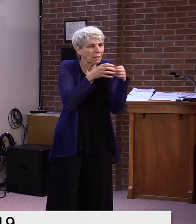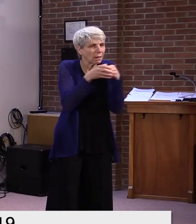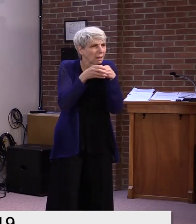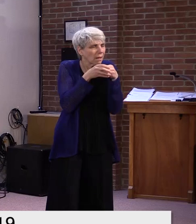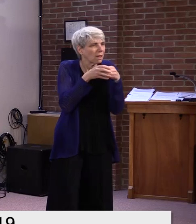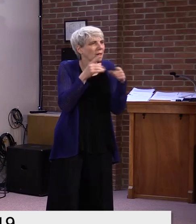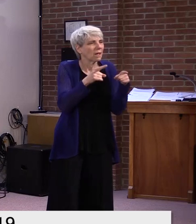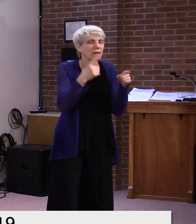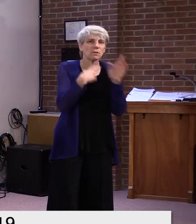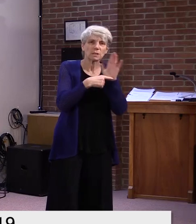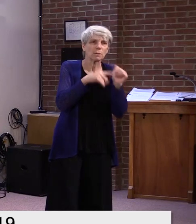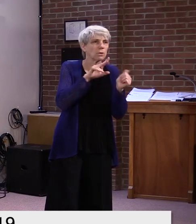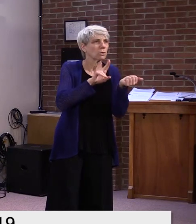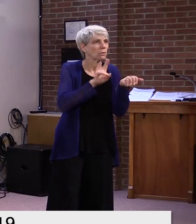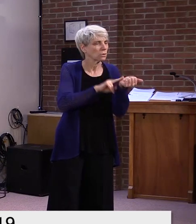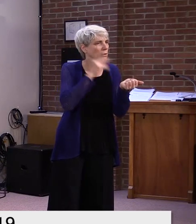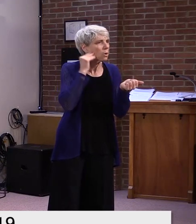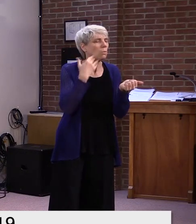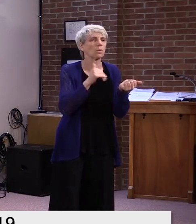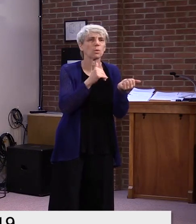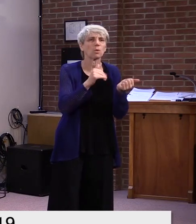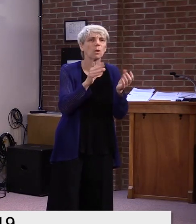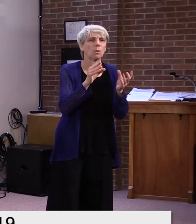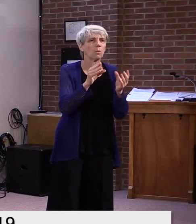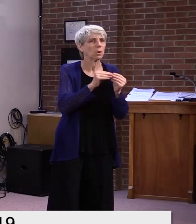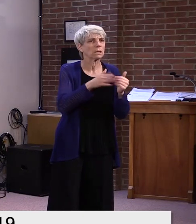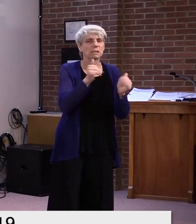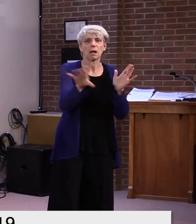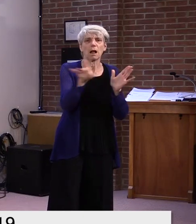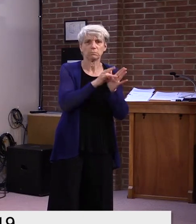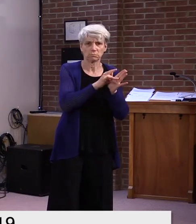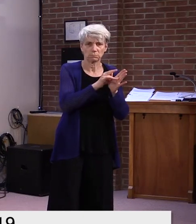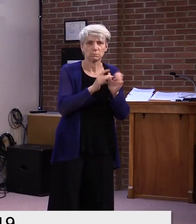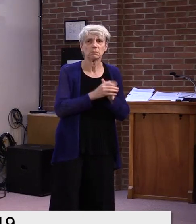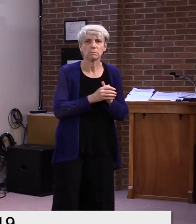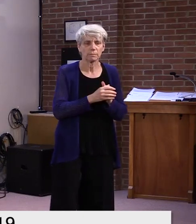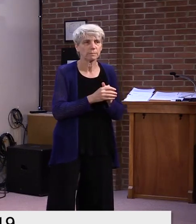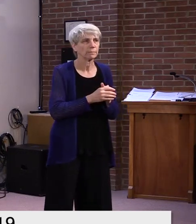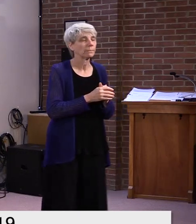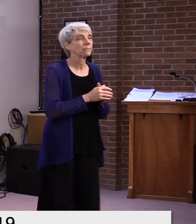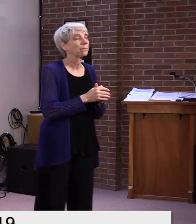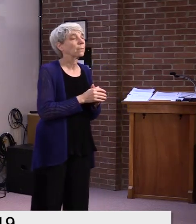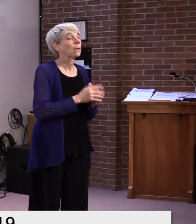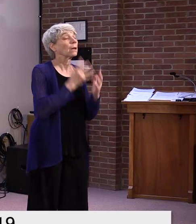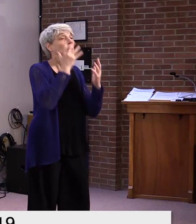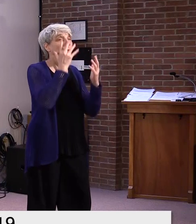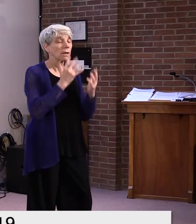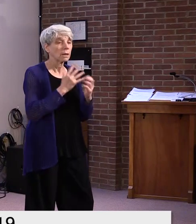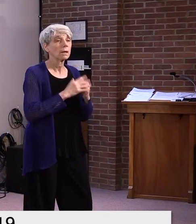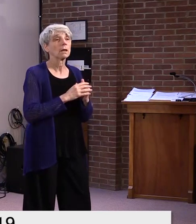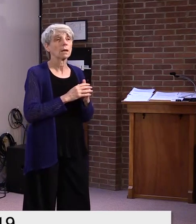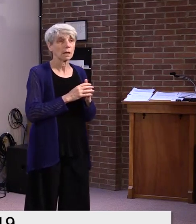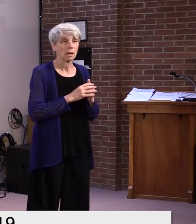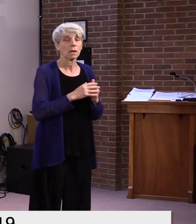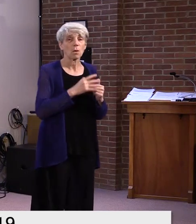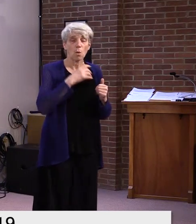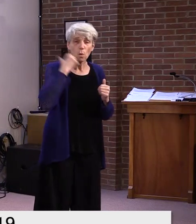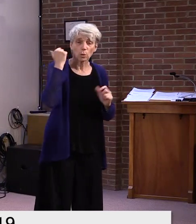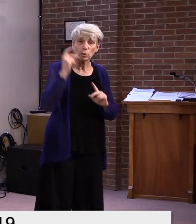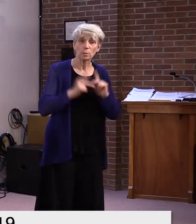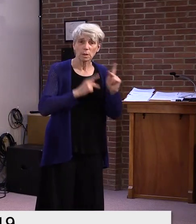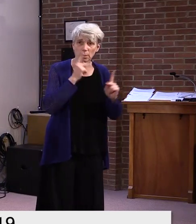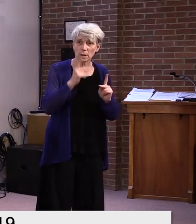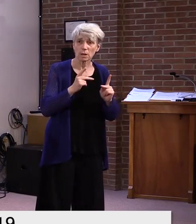The frightening part is that cases can ultimately severely, mortally impact